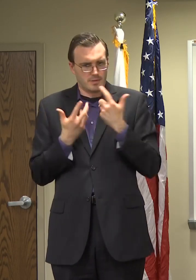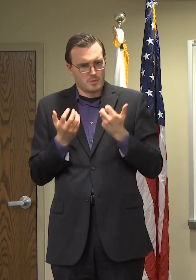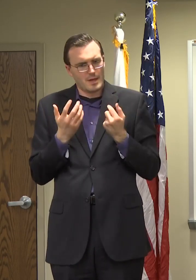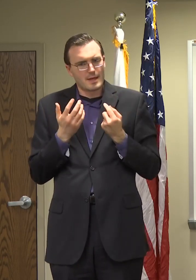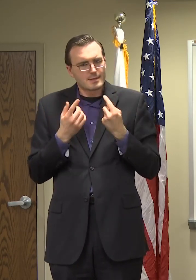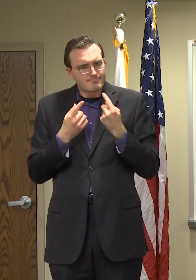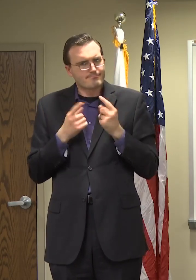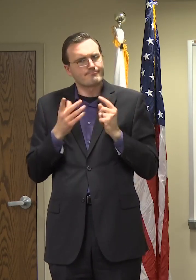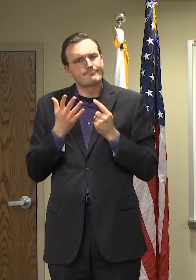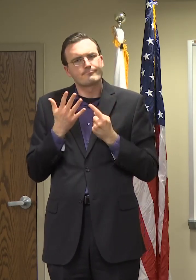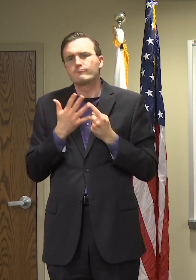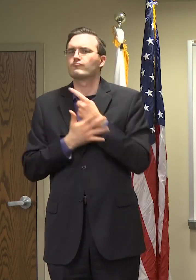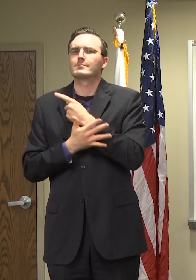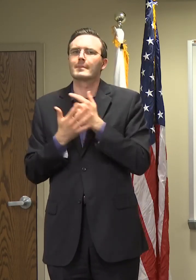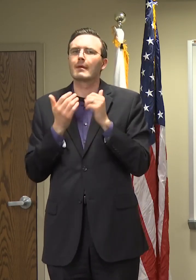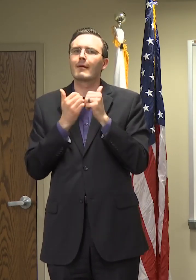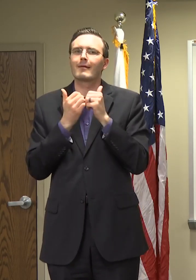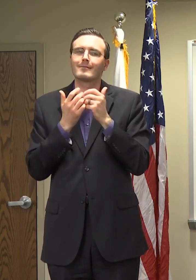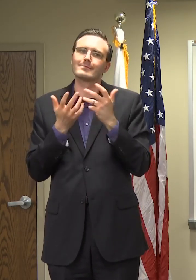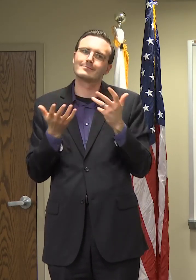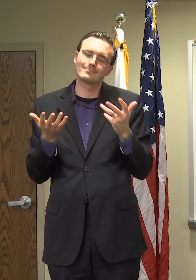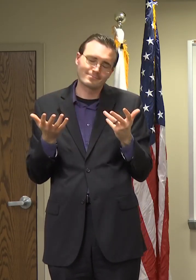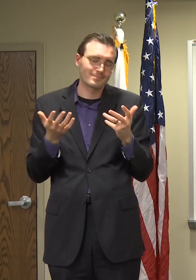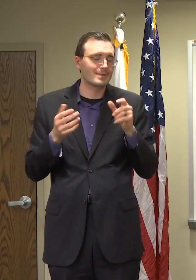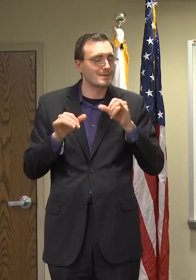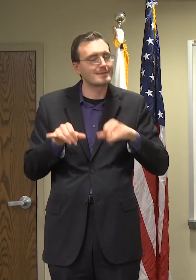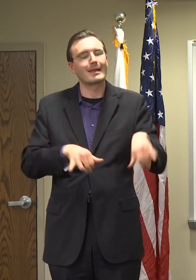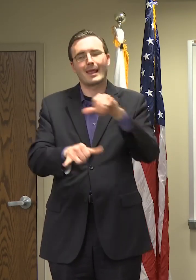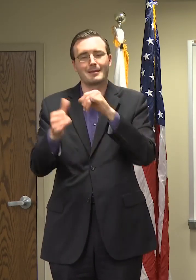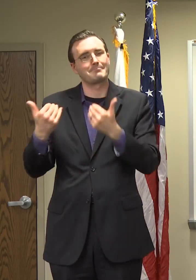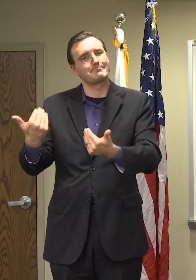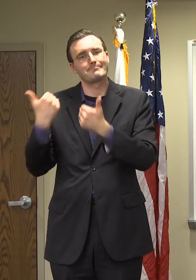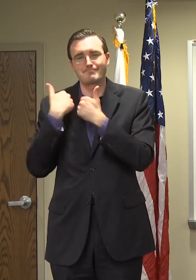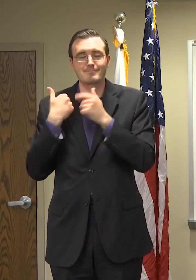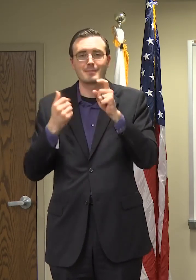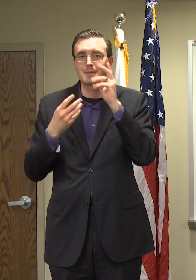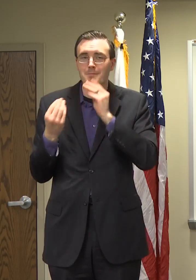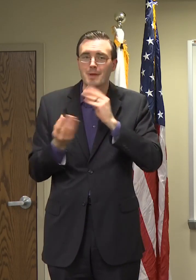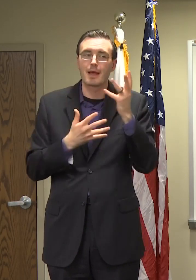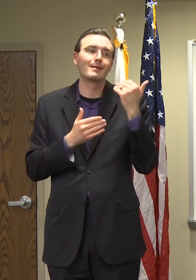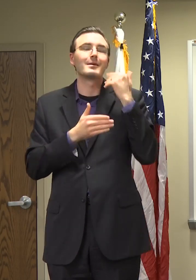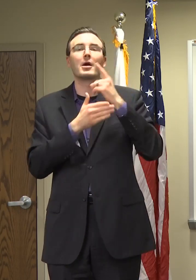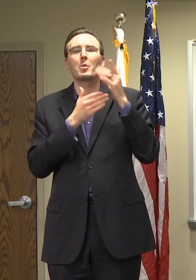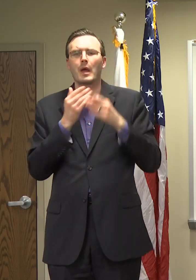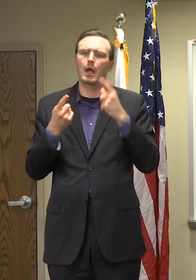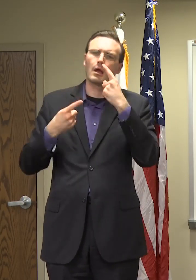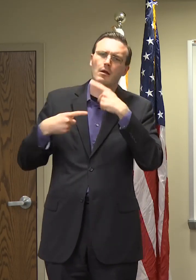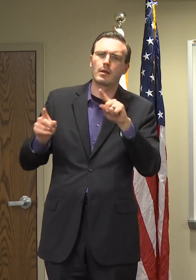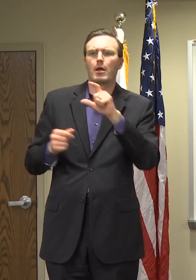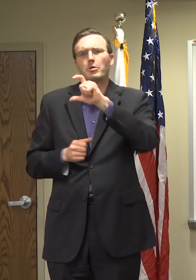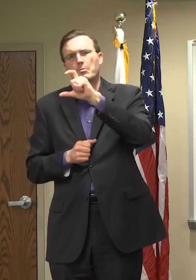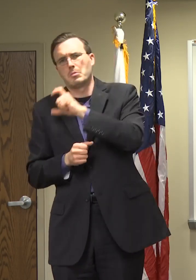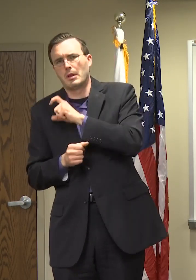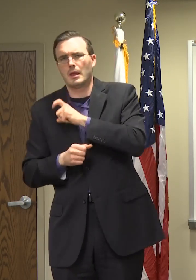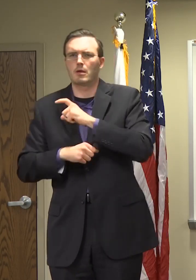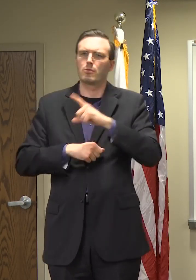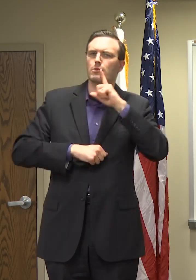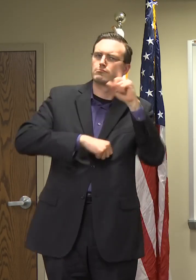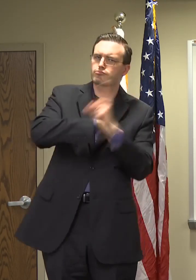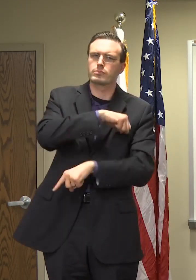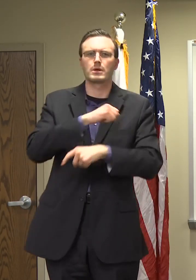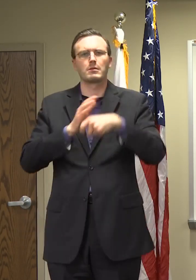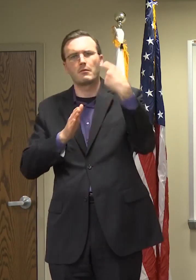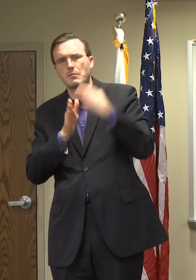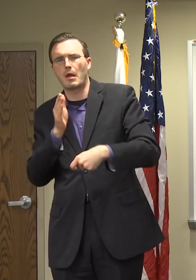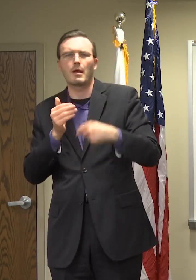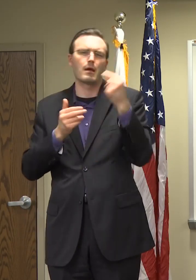responsibility. I heard over the weekend about enforcement and law enforcement and penalties and fines, but at the end of the day,